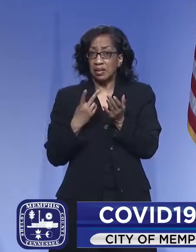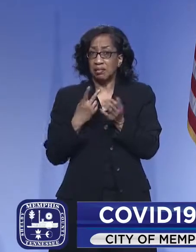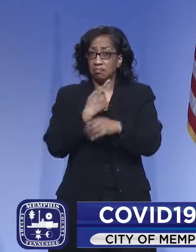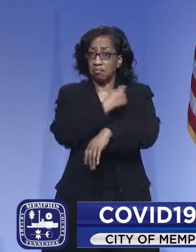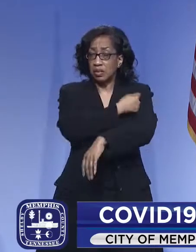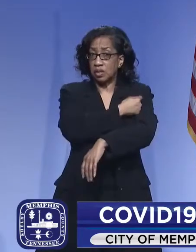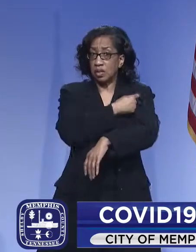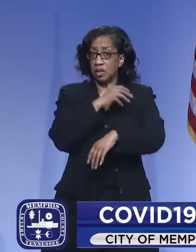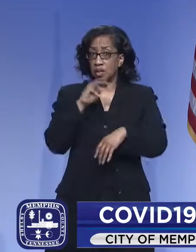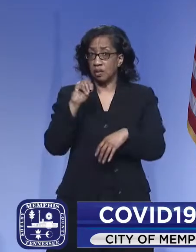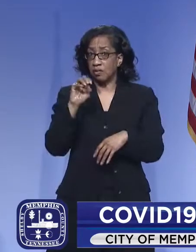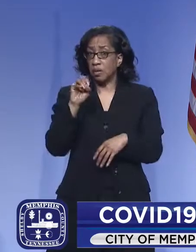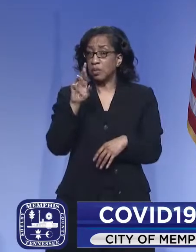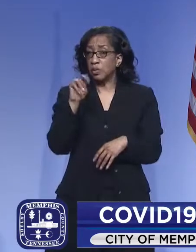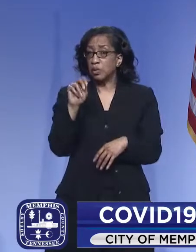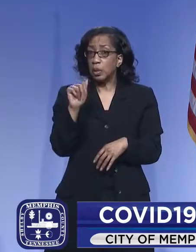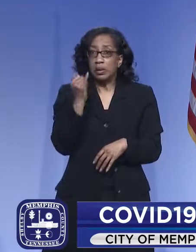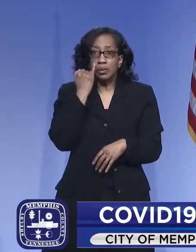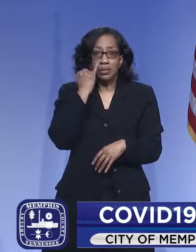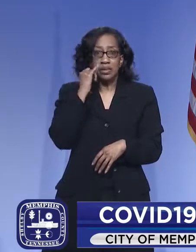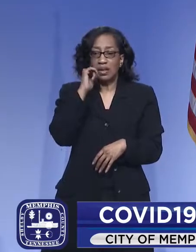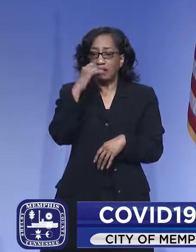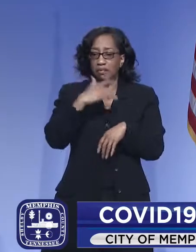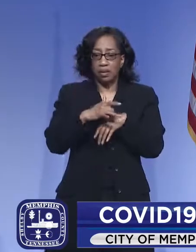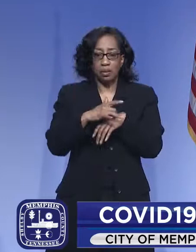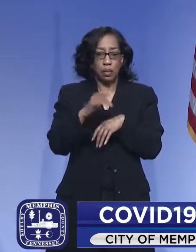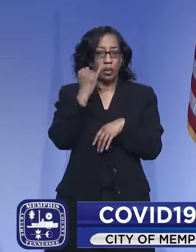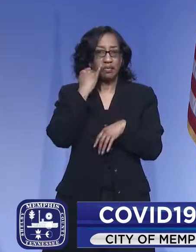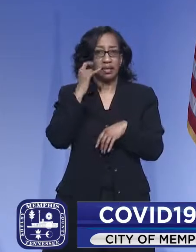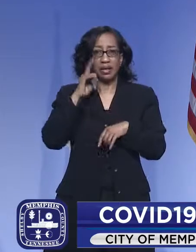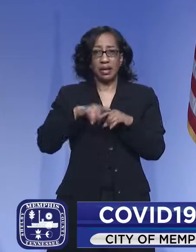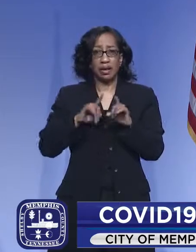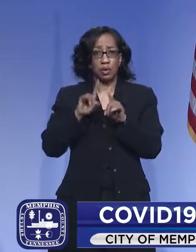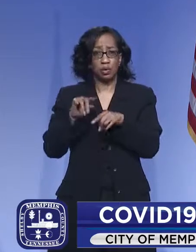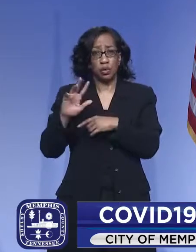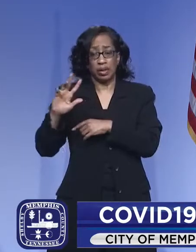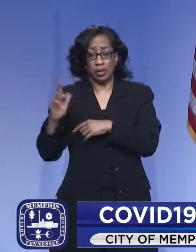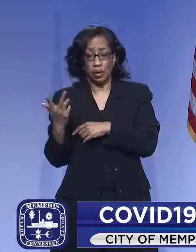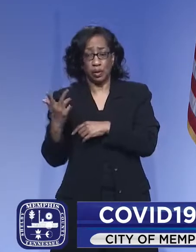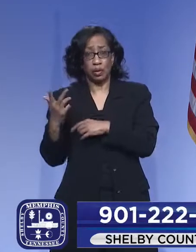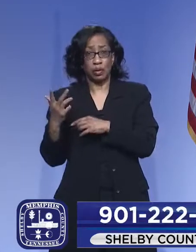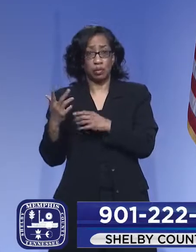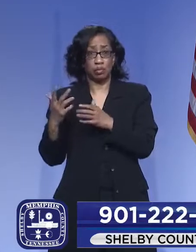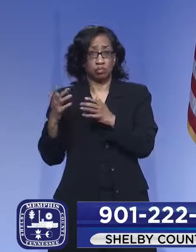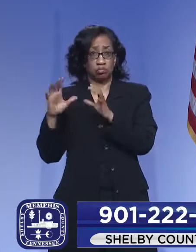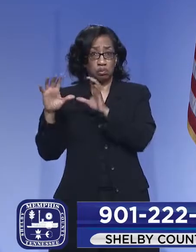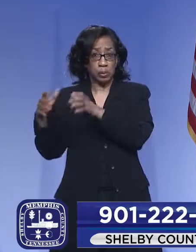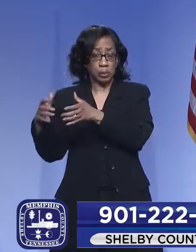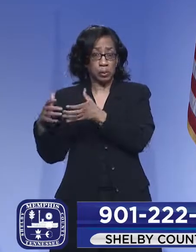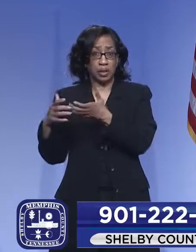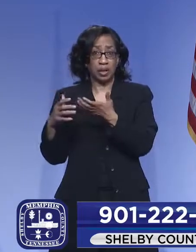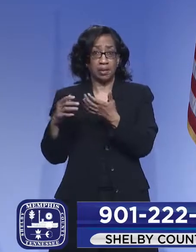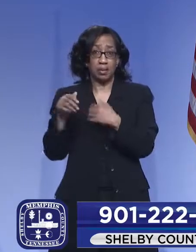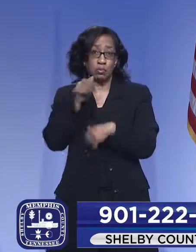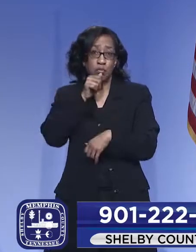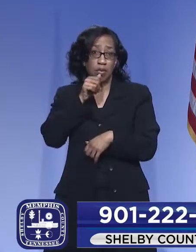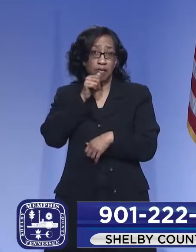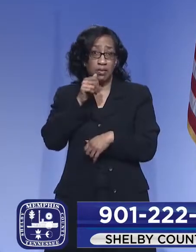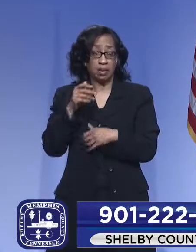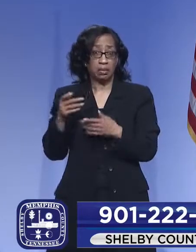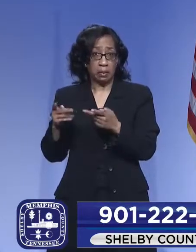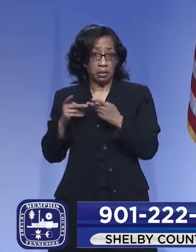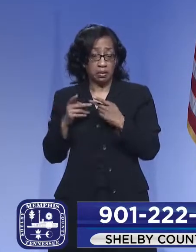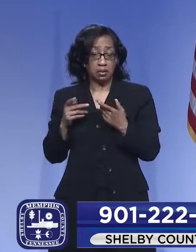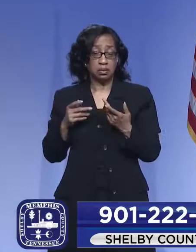isn't available, or if they aren't able to get to a third source? That's right. So we do have, and we can access,